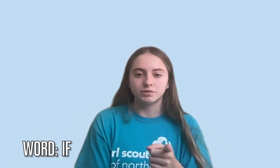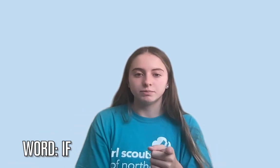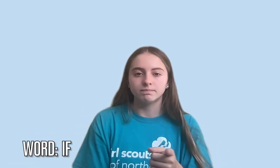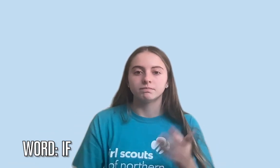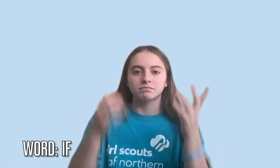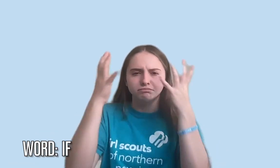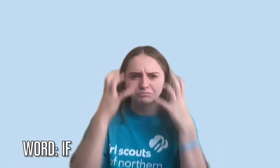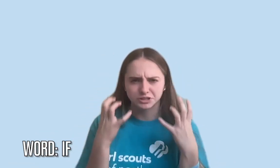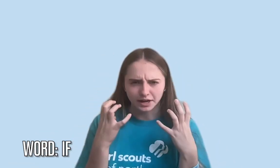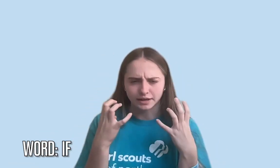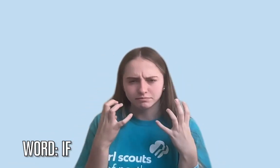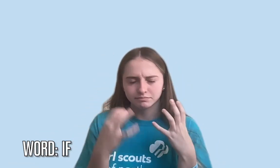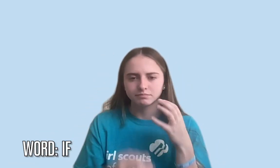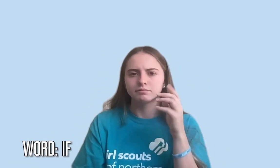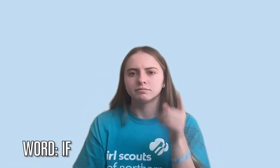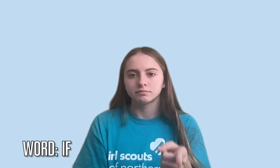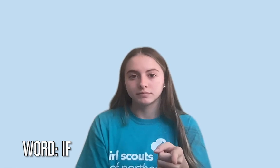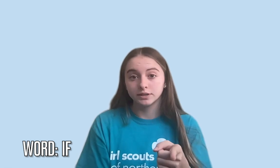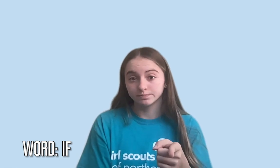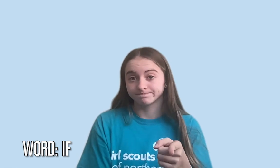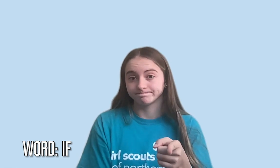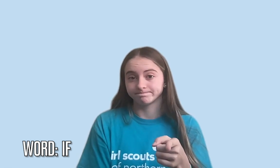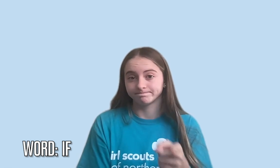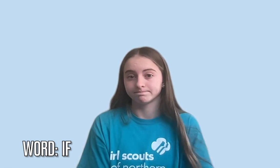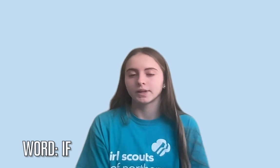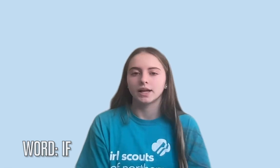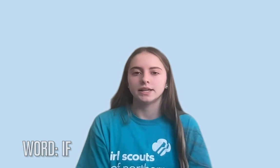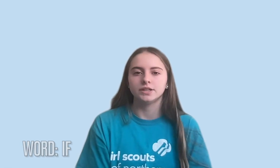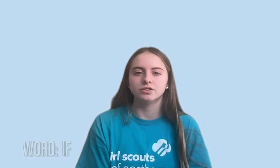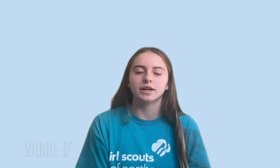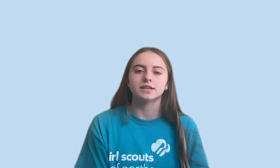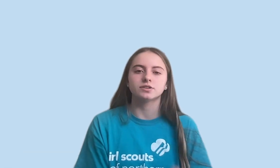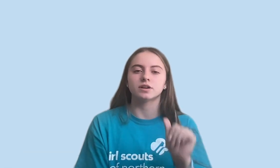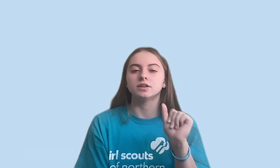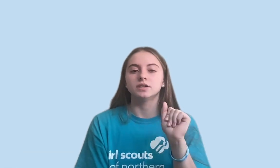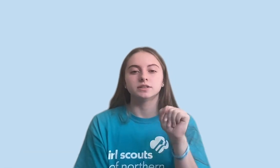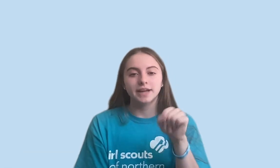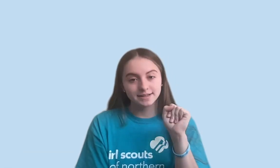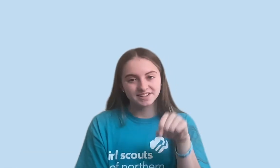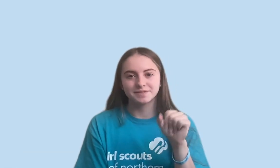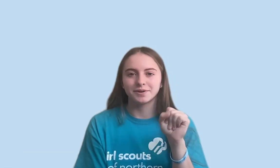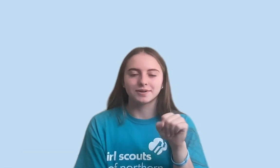you sad, you. And then you'll answer yes or